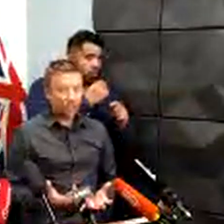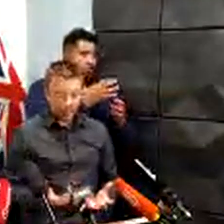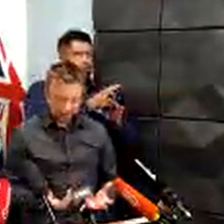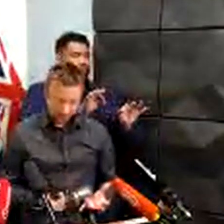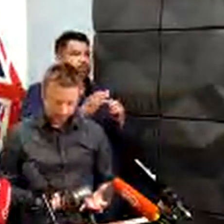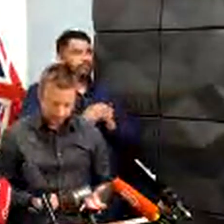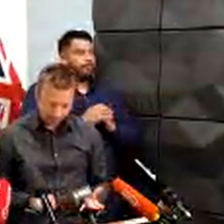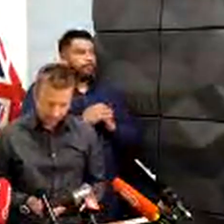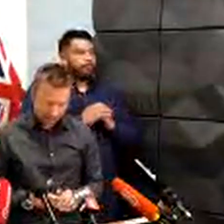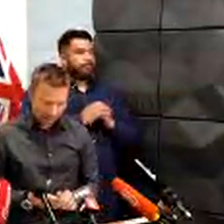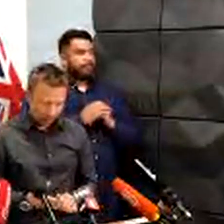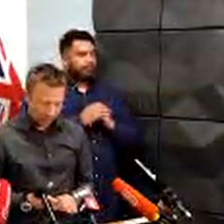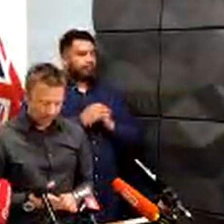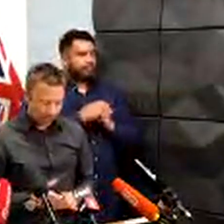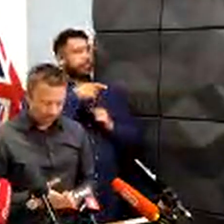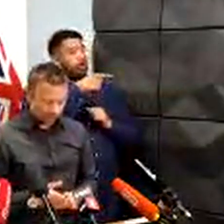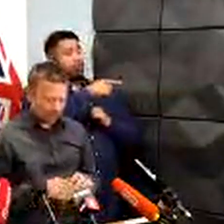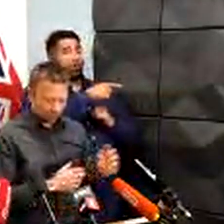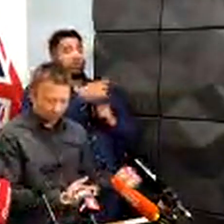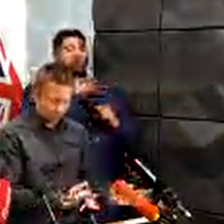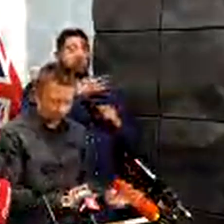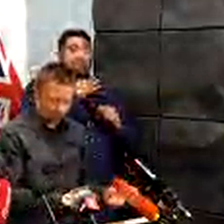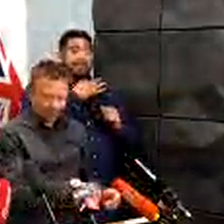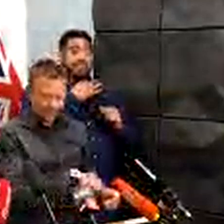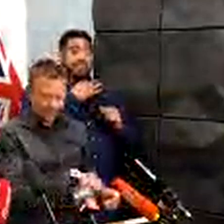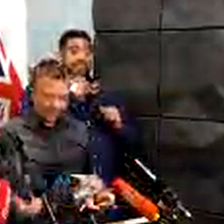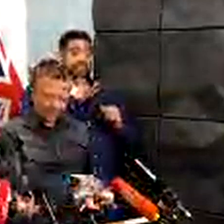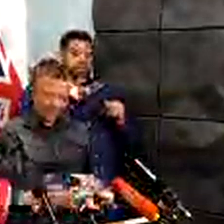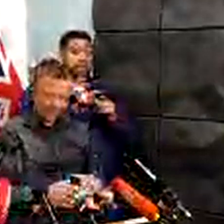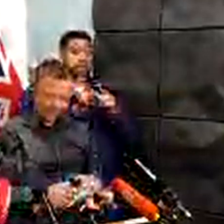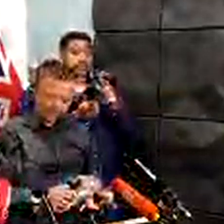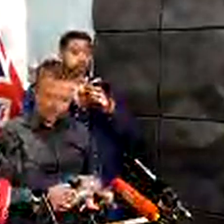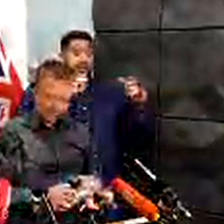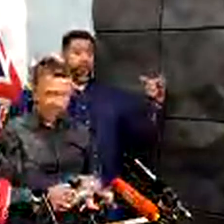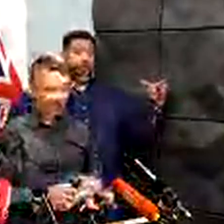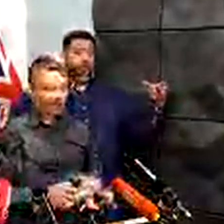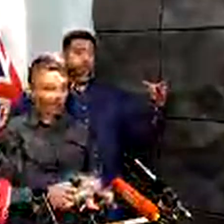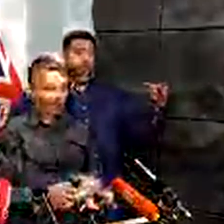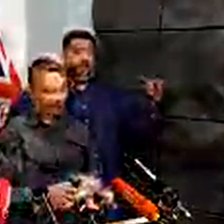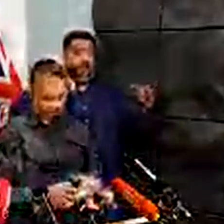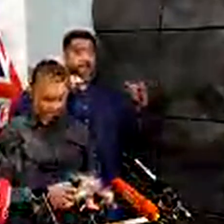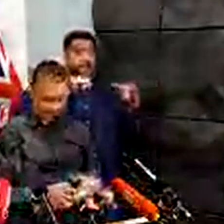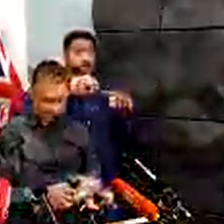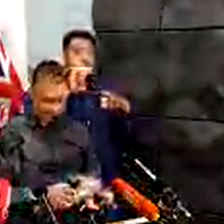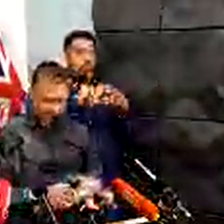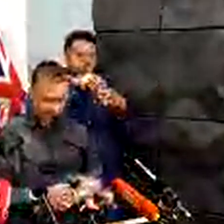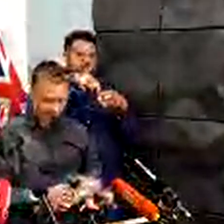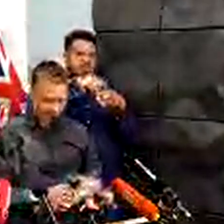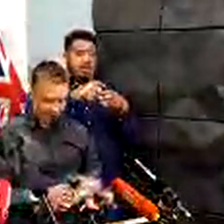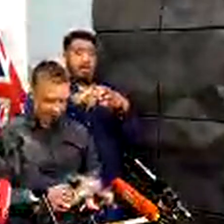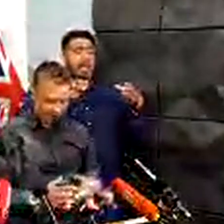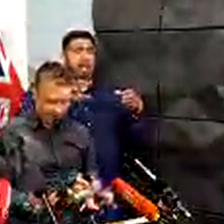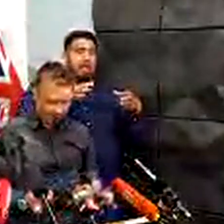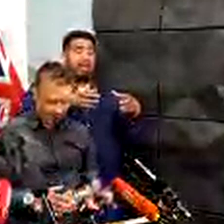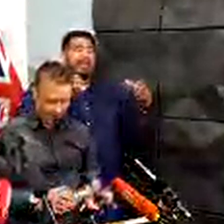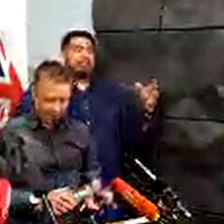eruption that I just gave you, and the risk increases towards the crater and decreases out to sea. Effectively, the